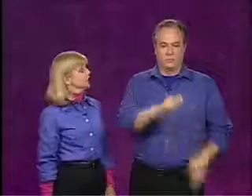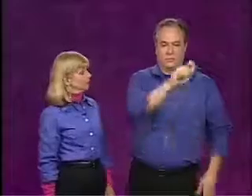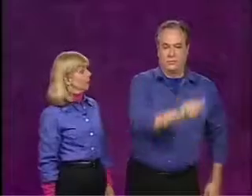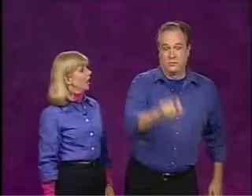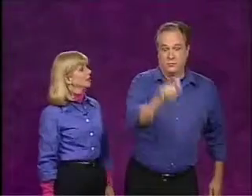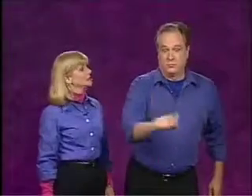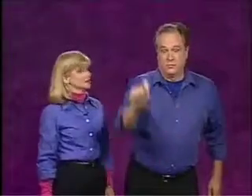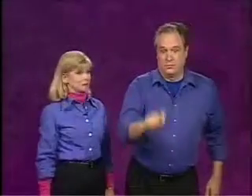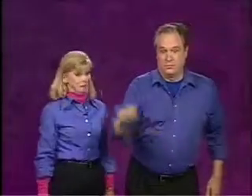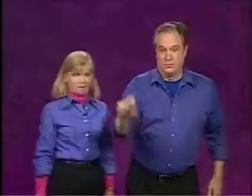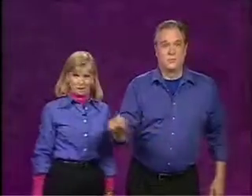side of a box.